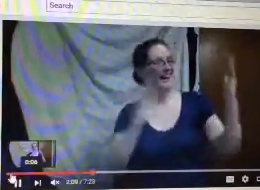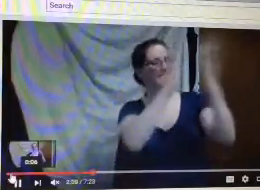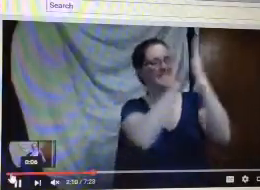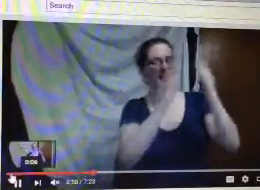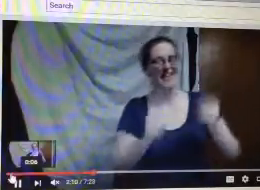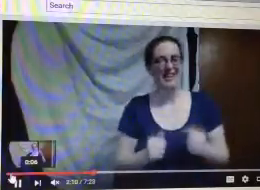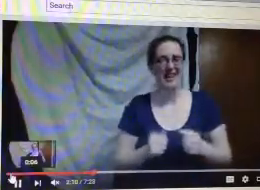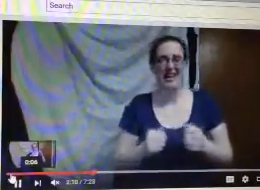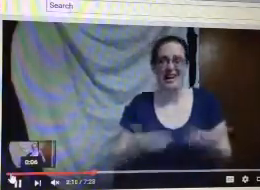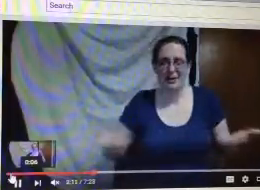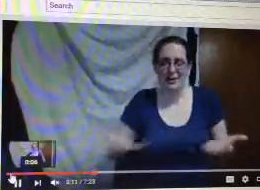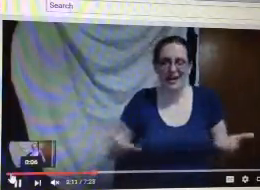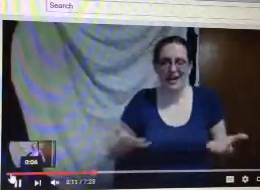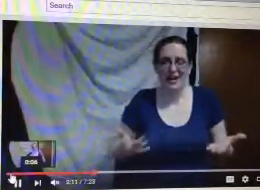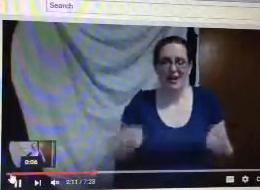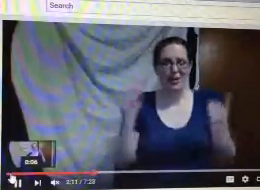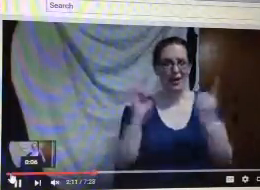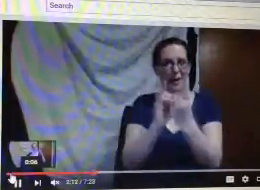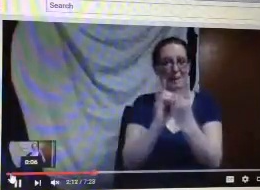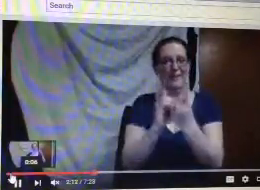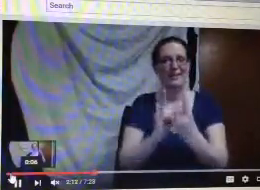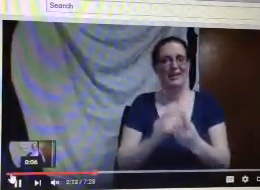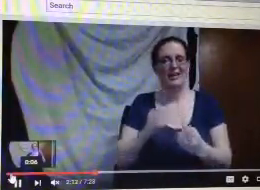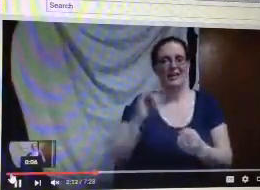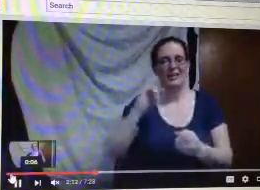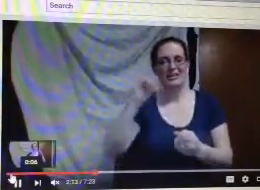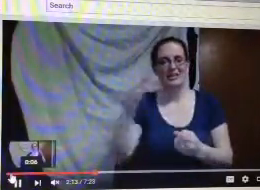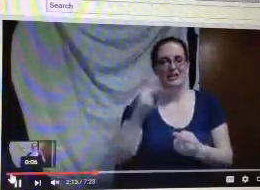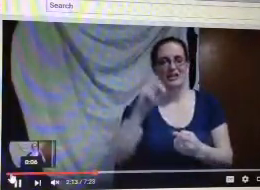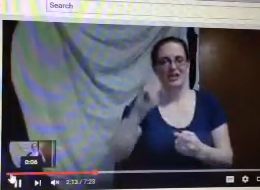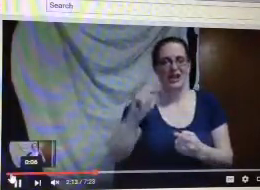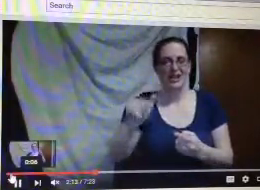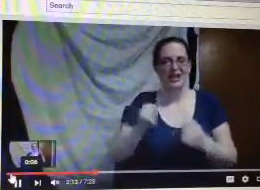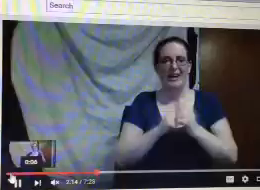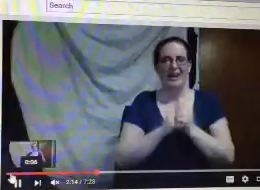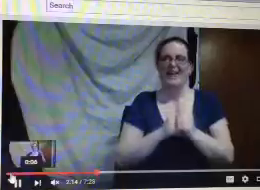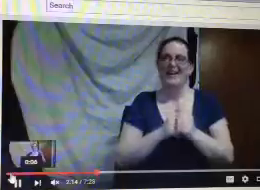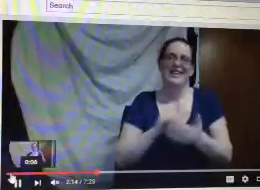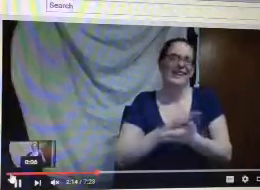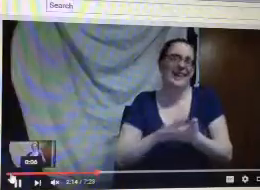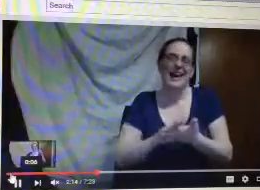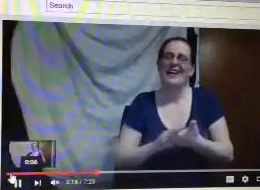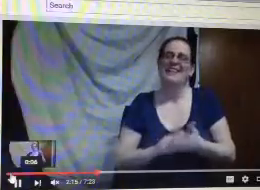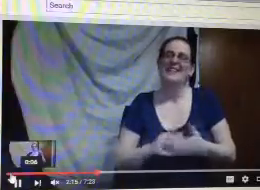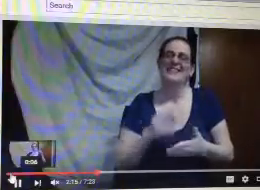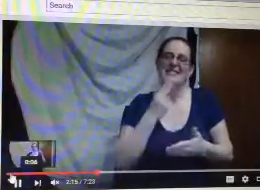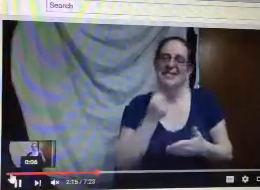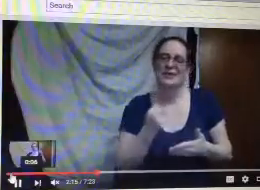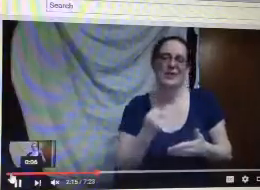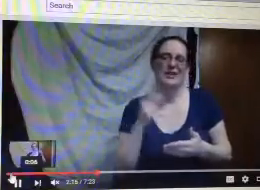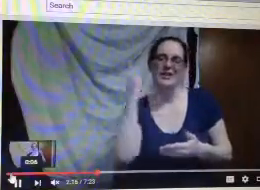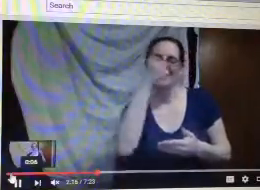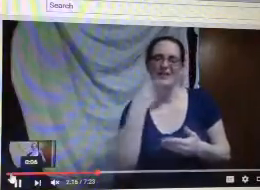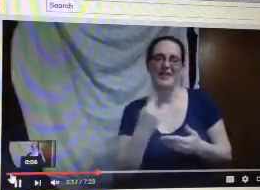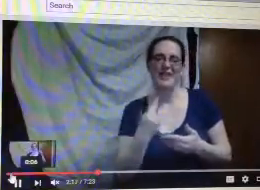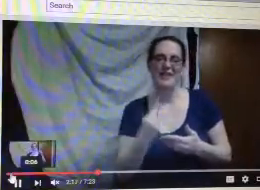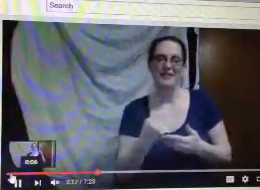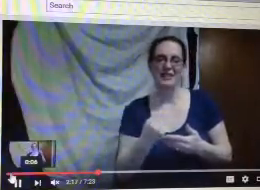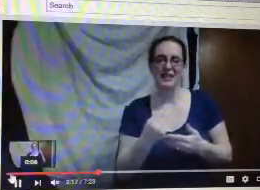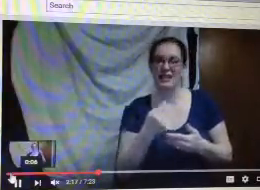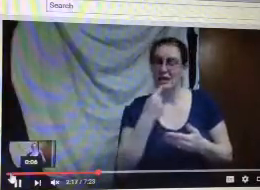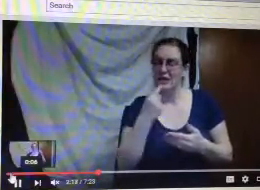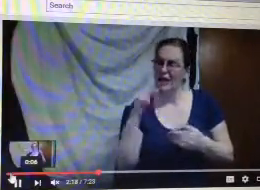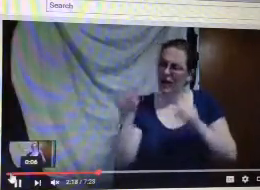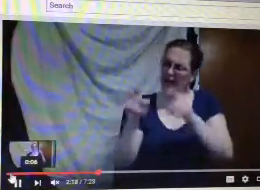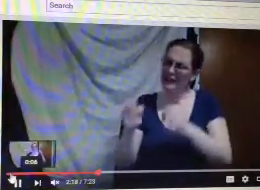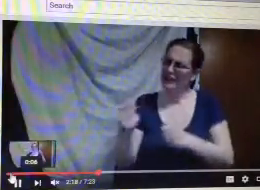I would say, oh, face to face, we're here. And I meet Jenny. She has a really nice and